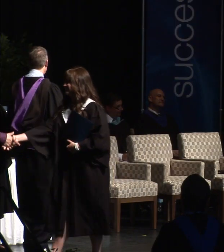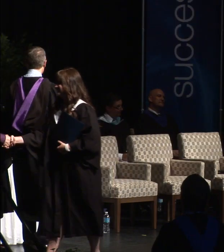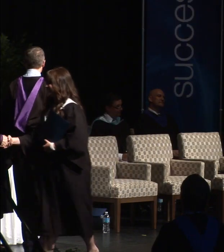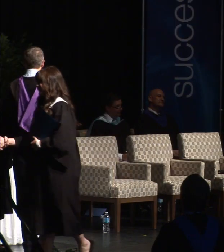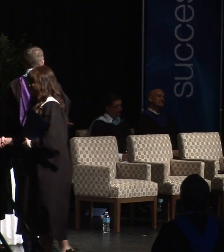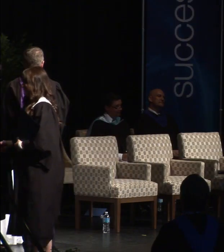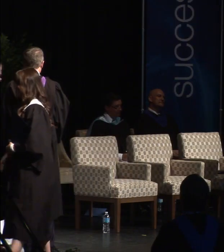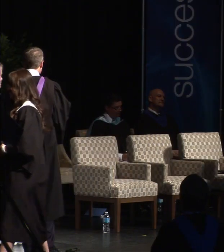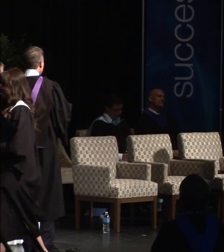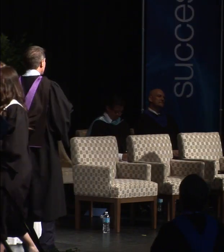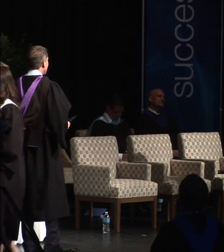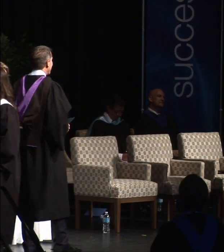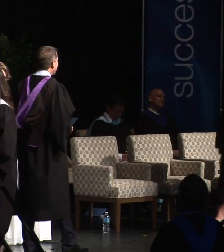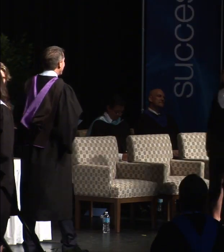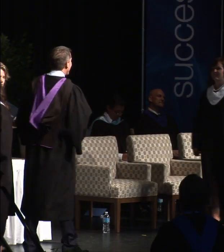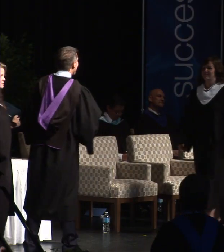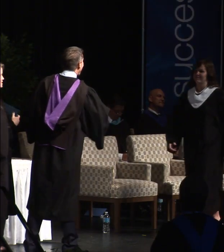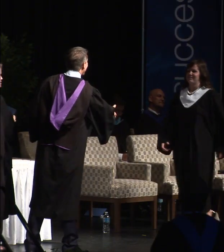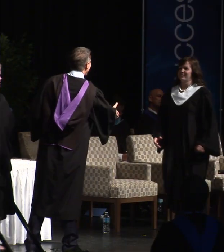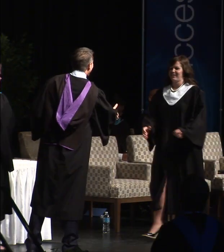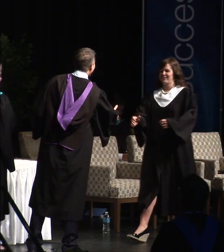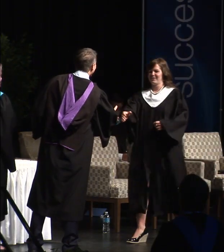Katie Ann McDonald.